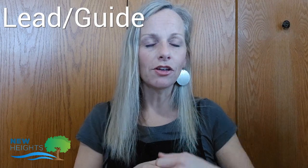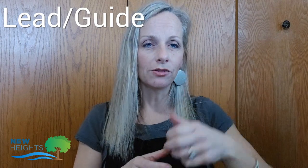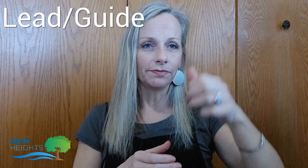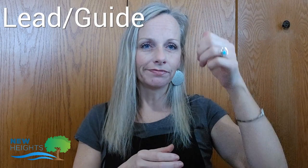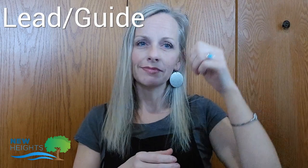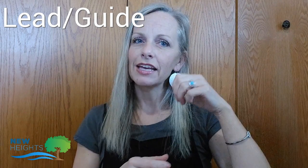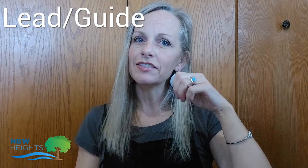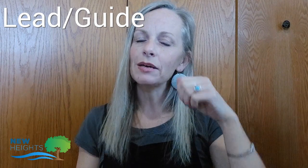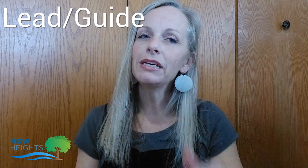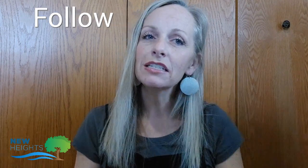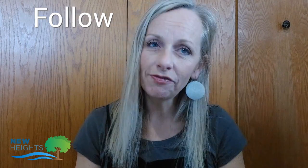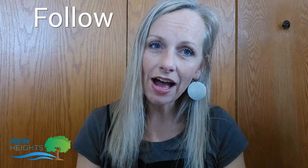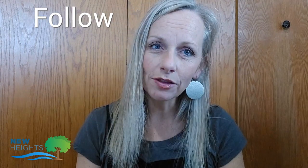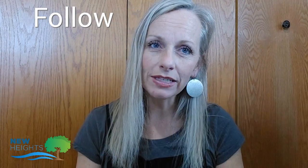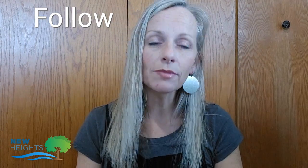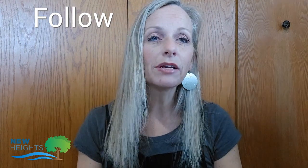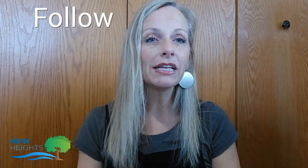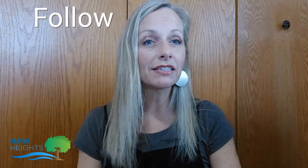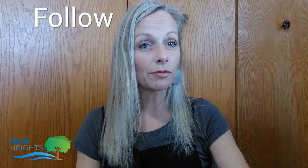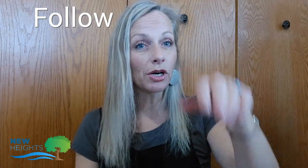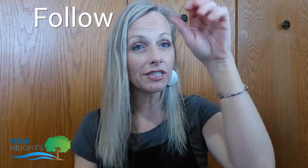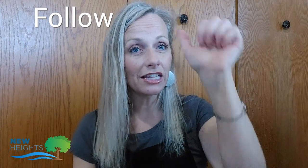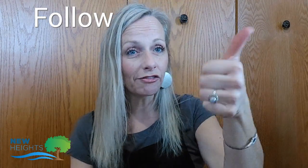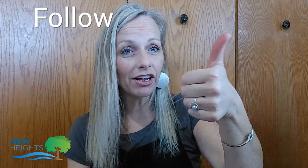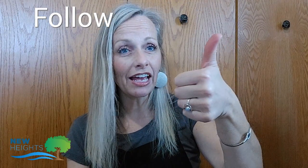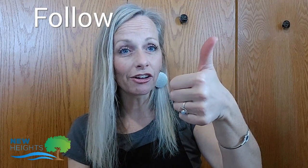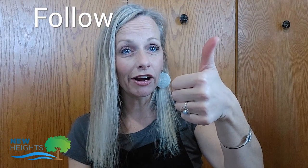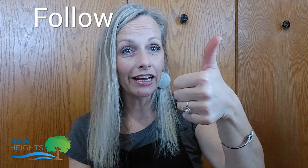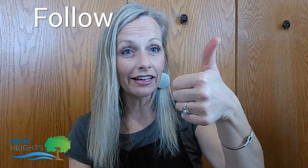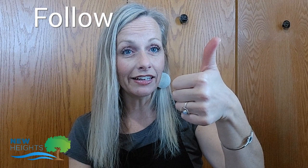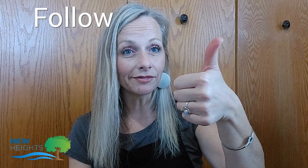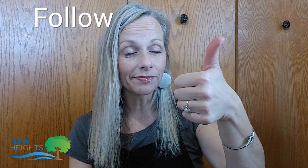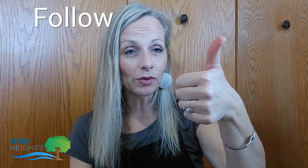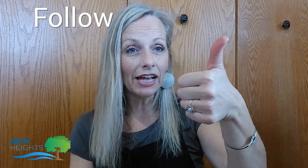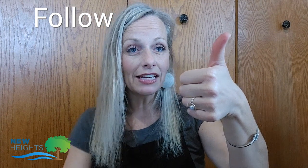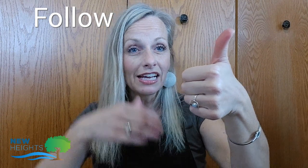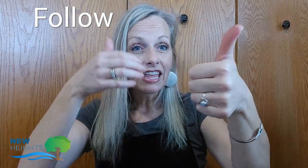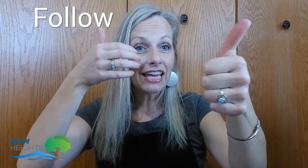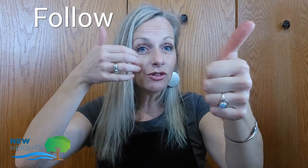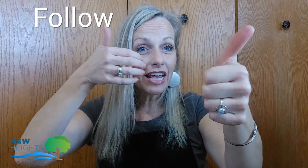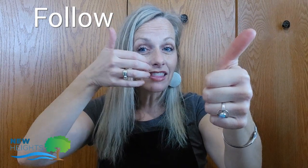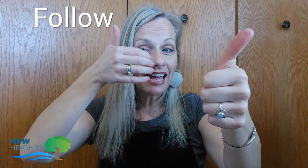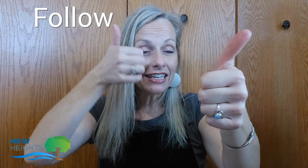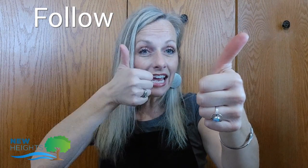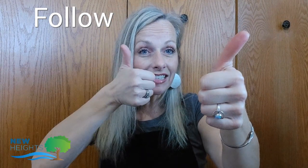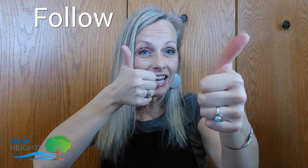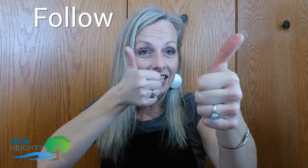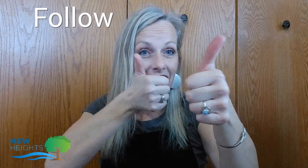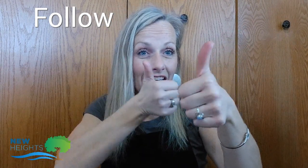Follow. If somebody is following someone, it means that the person in the front had a great idea, right? Then you take that next hand and